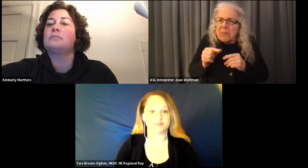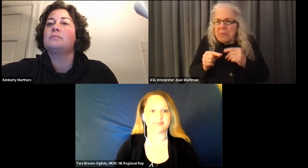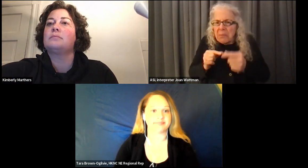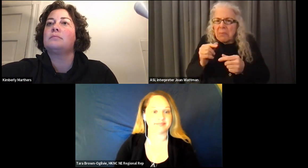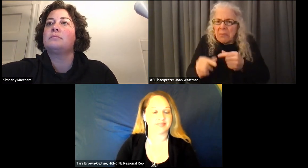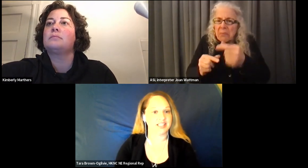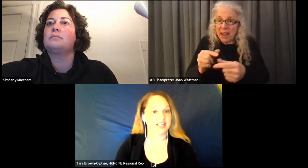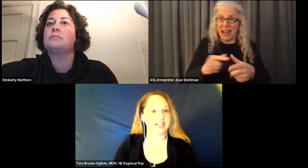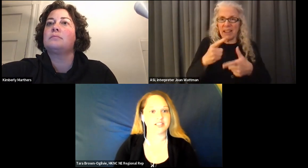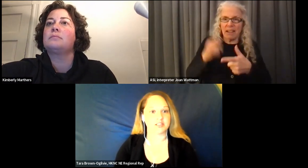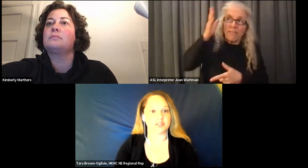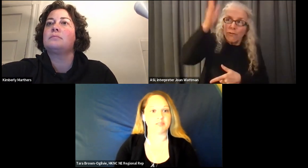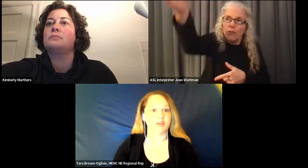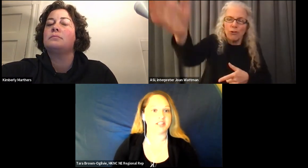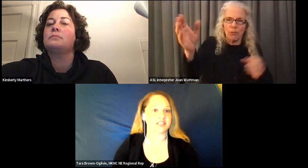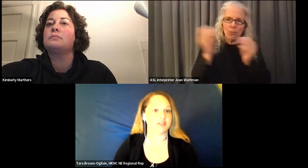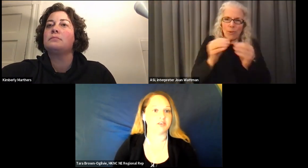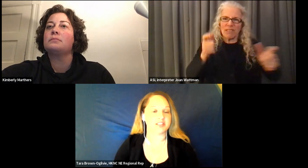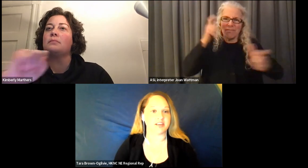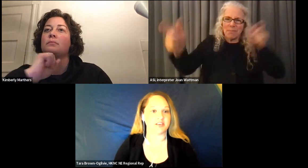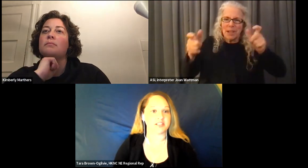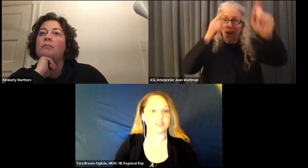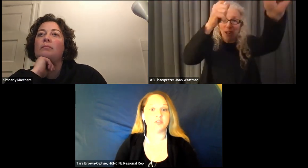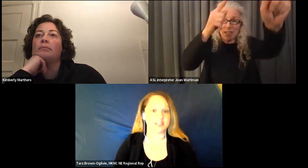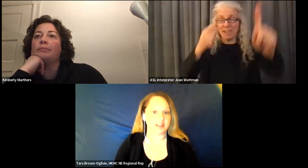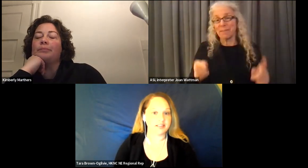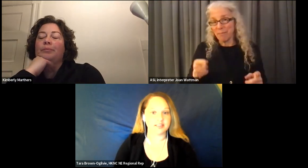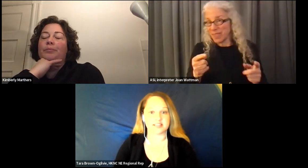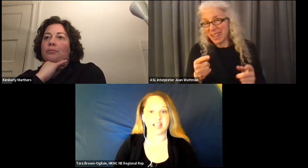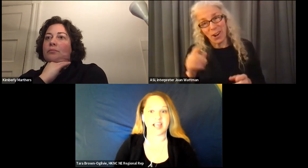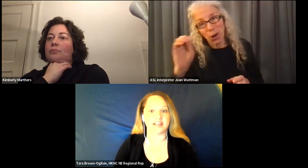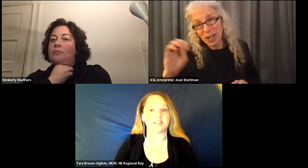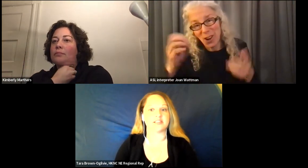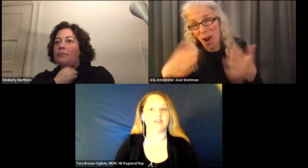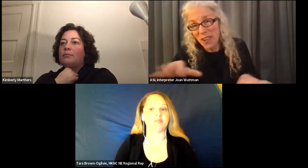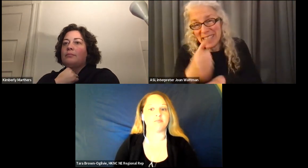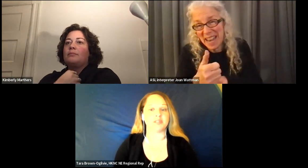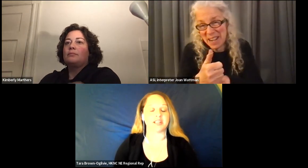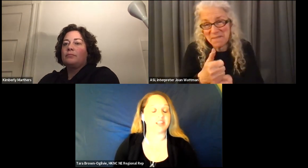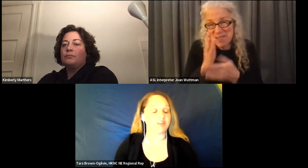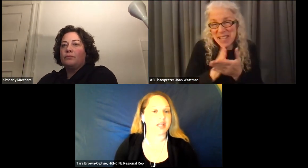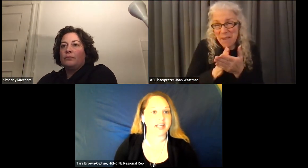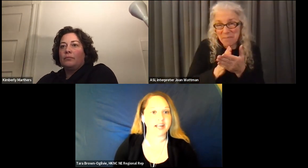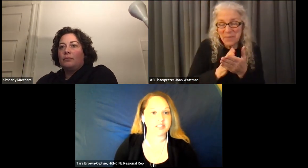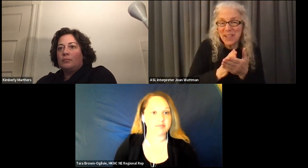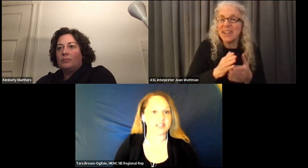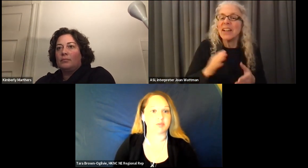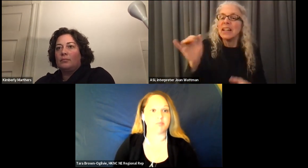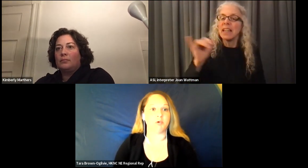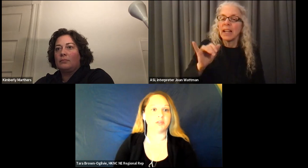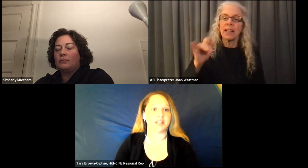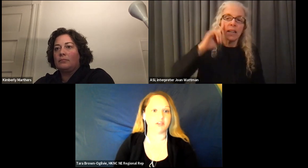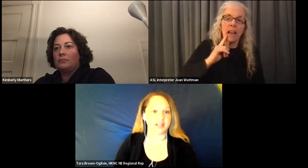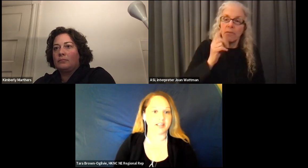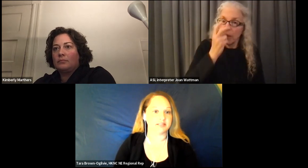future. And so small things I've noticed that Ernest has already done is added some deafblind announcements